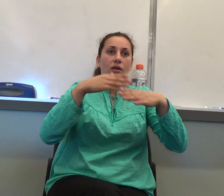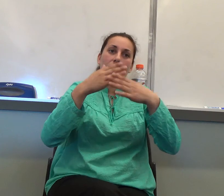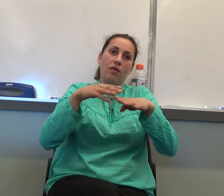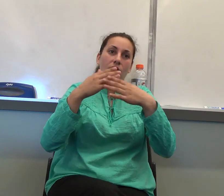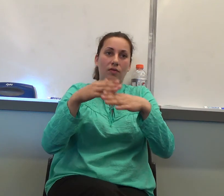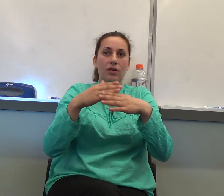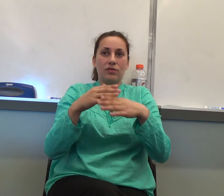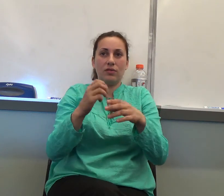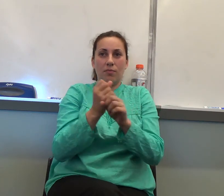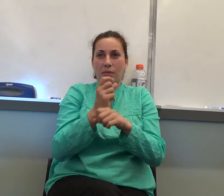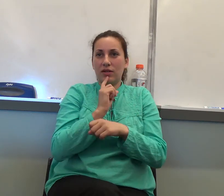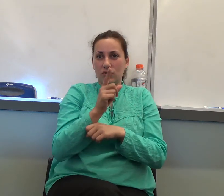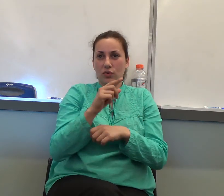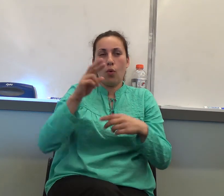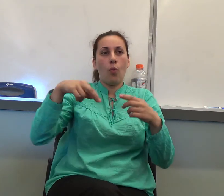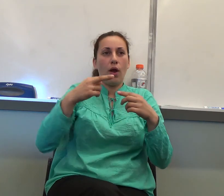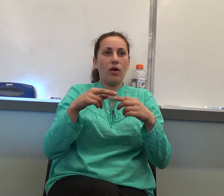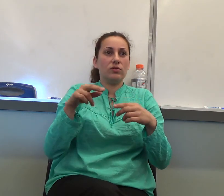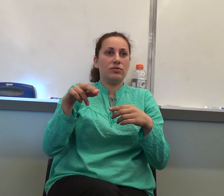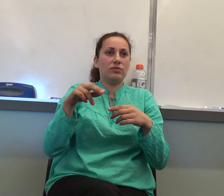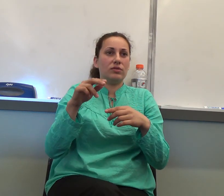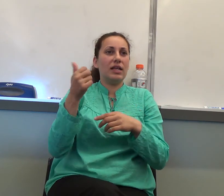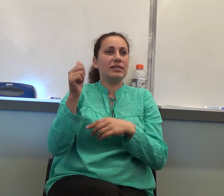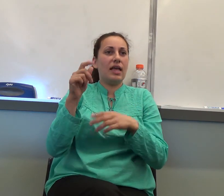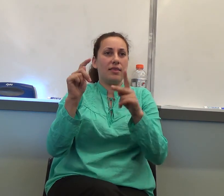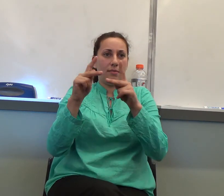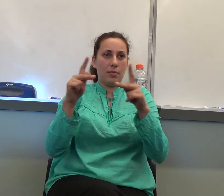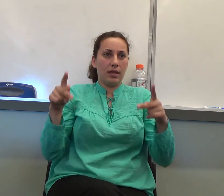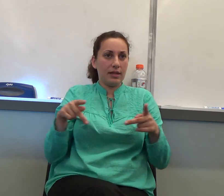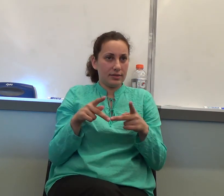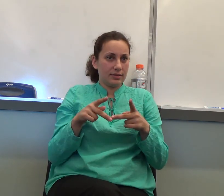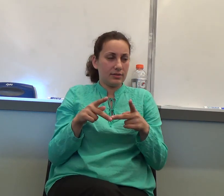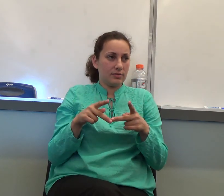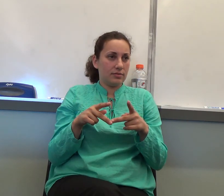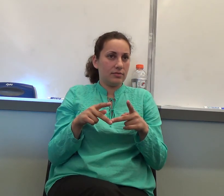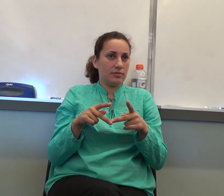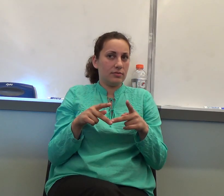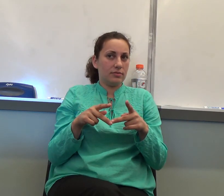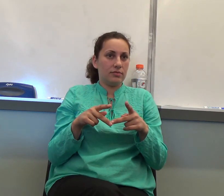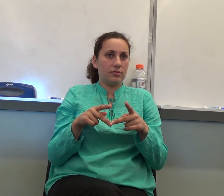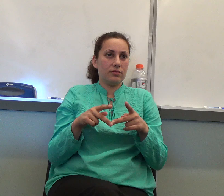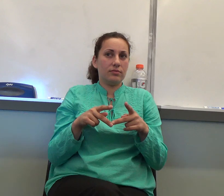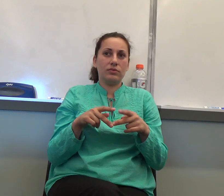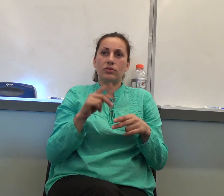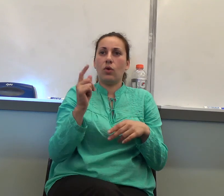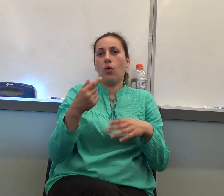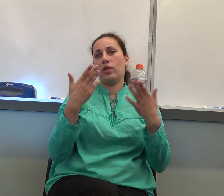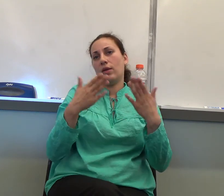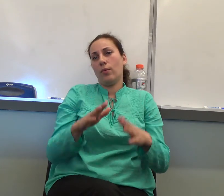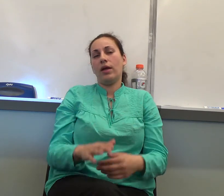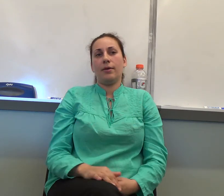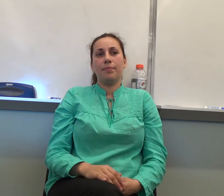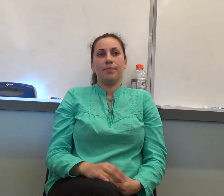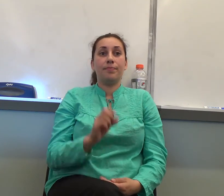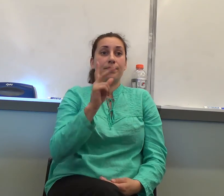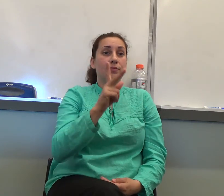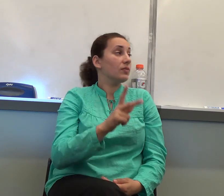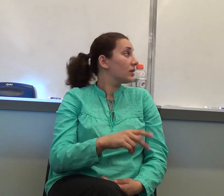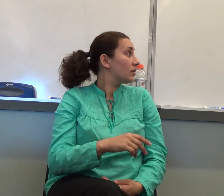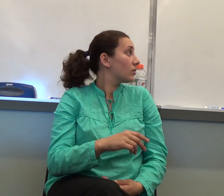around to the 10th place. In other words, we have to get this number to the hundredths place. That's the only way we can round to the tenths, because we have to go to the one next